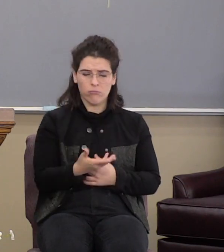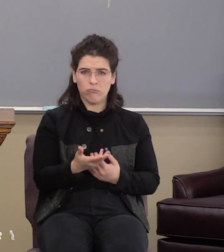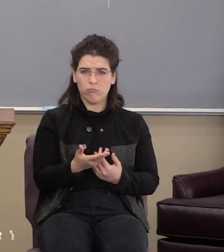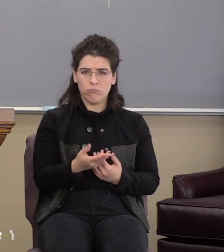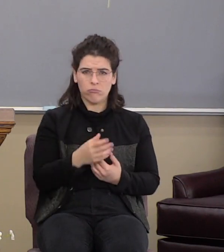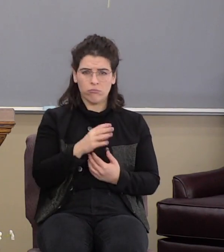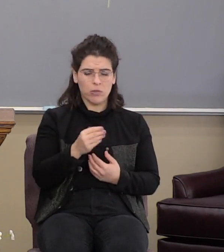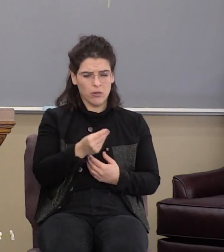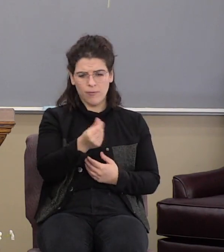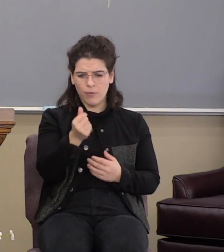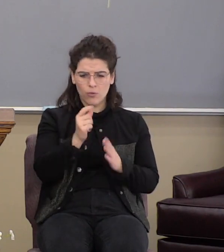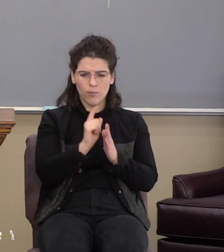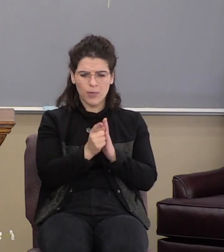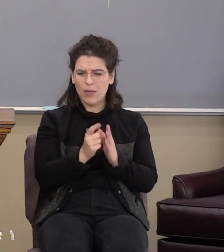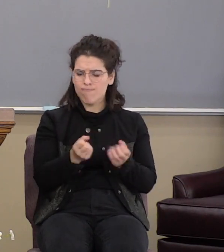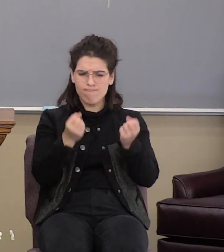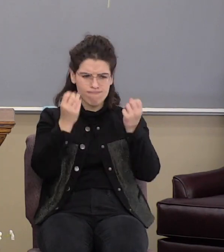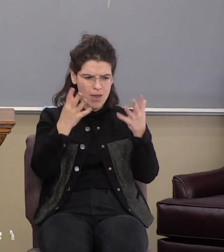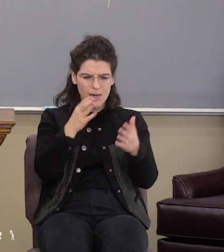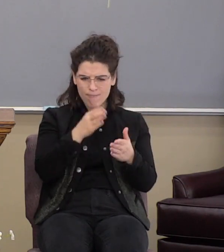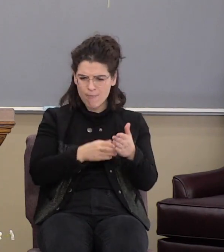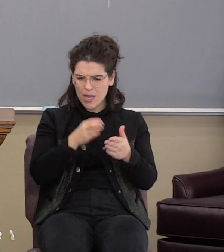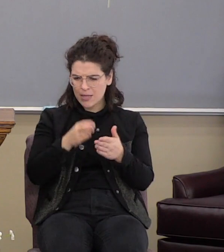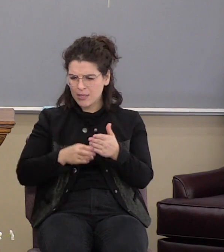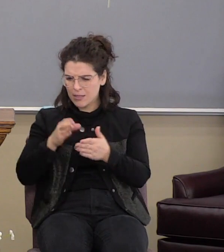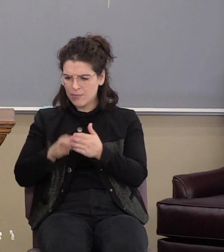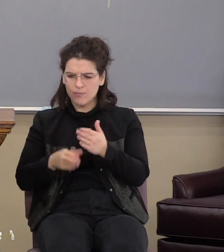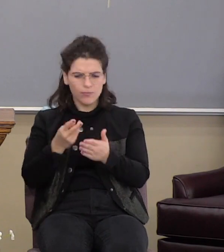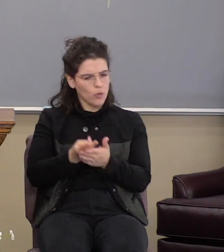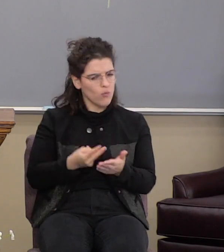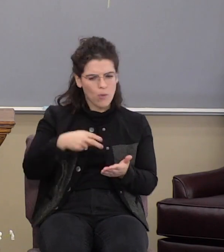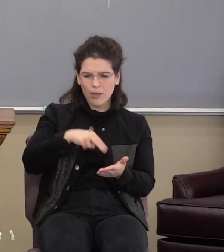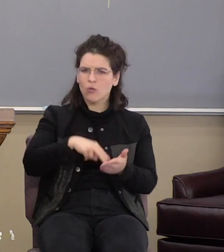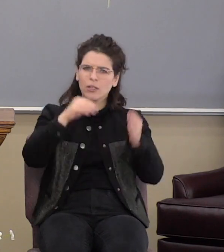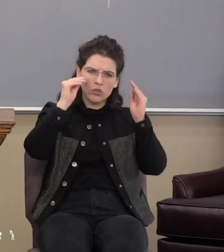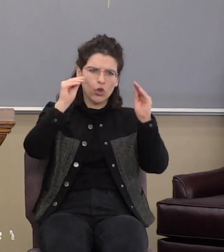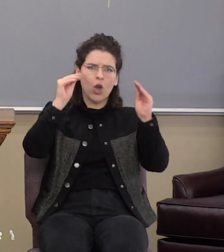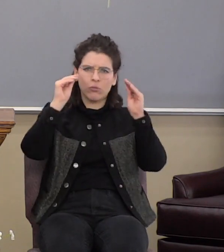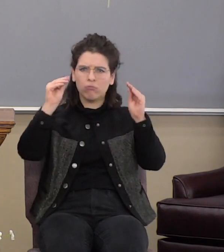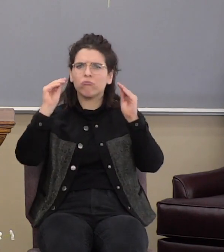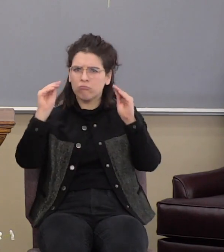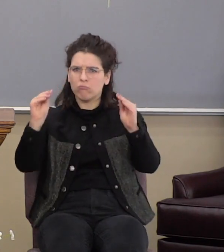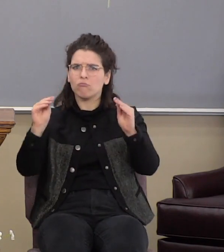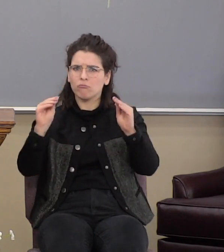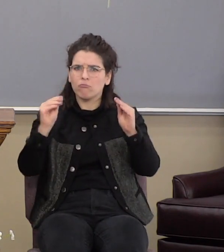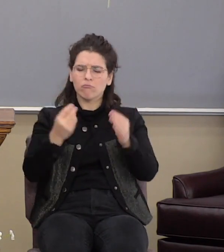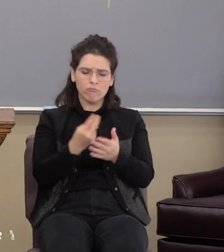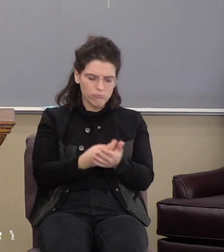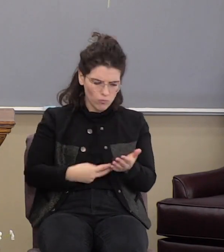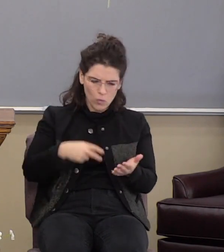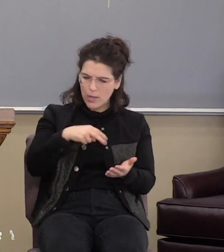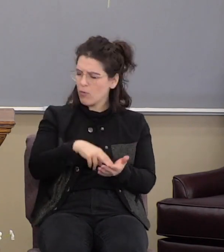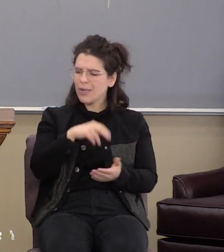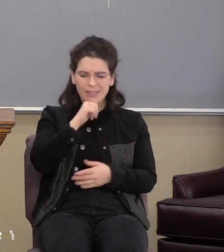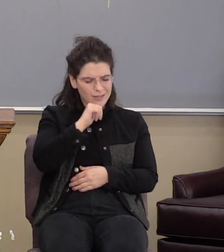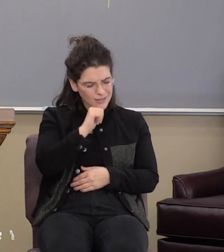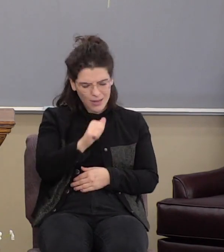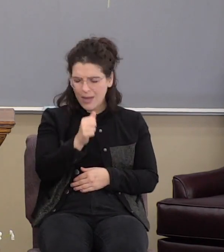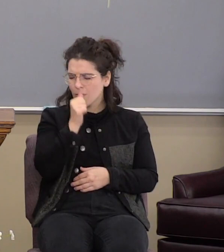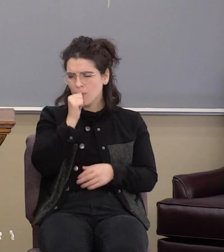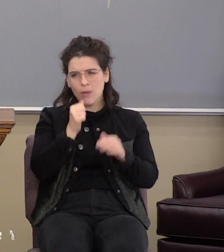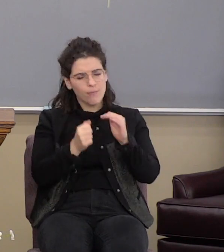we're going to see there are a lot of passages where resurrection is taught, okay? Resurrection is not